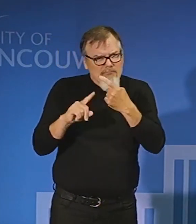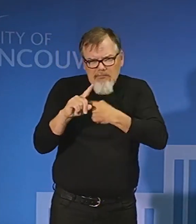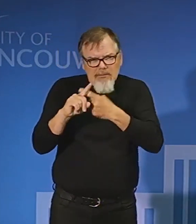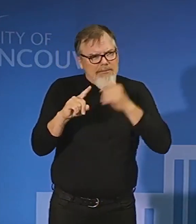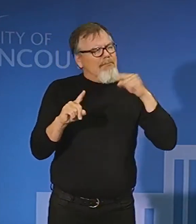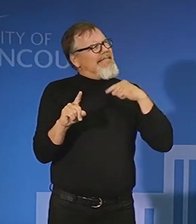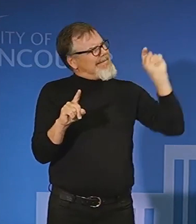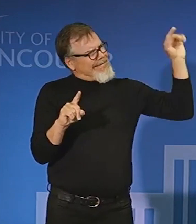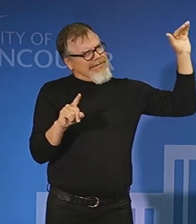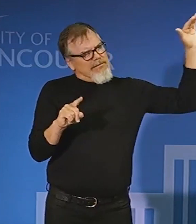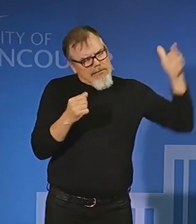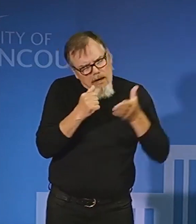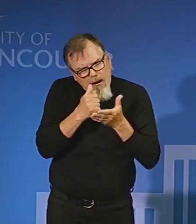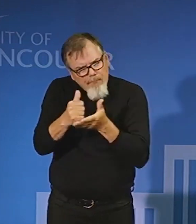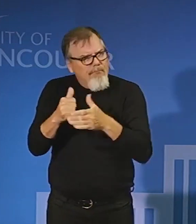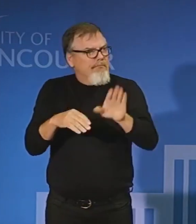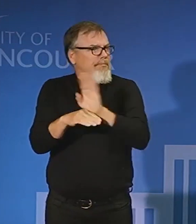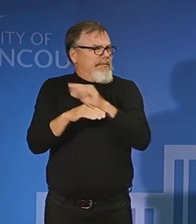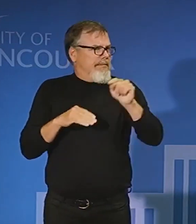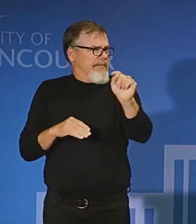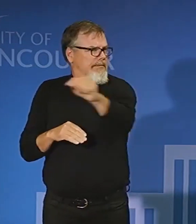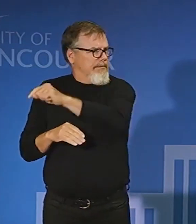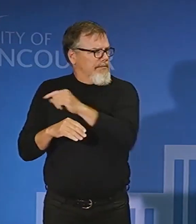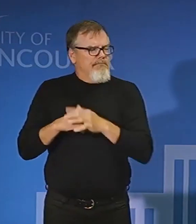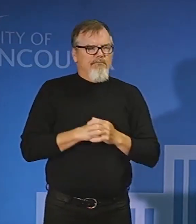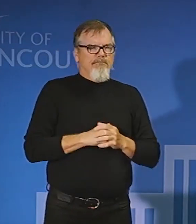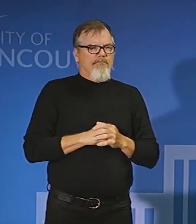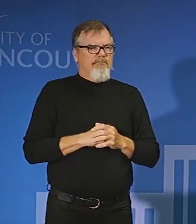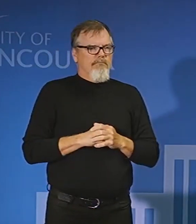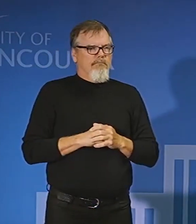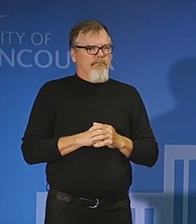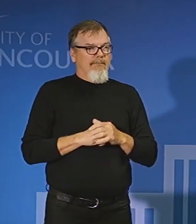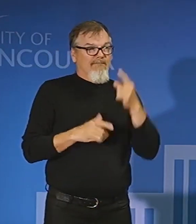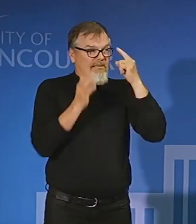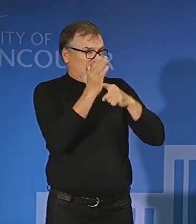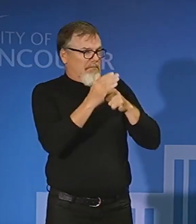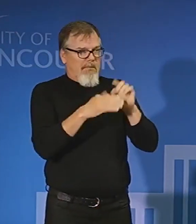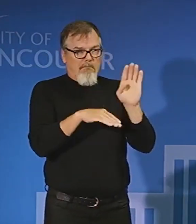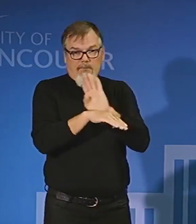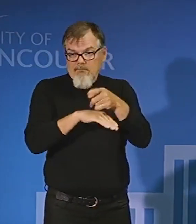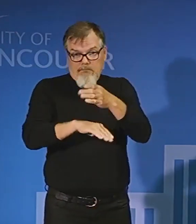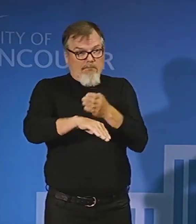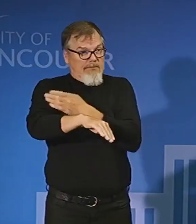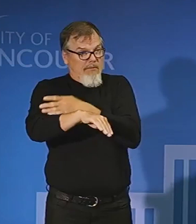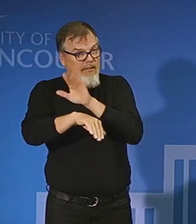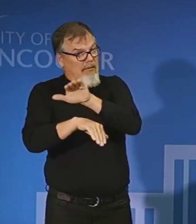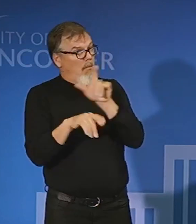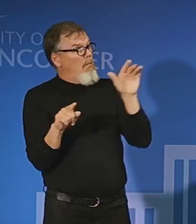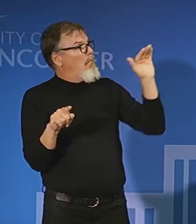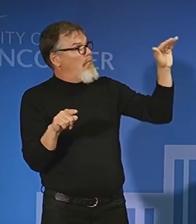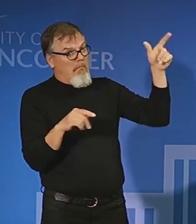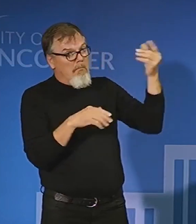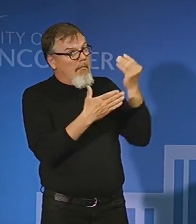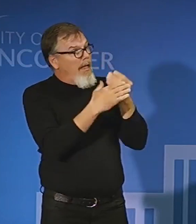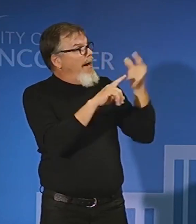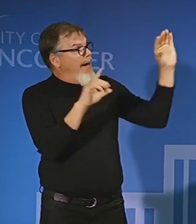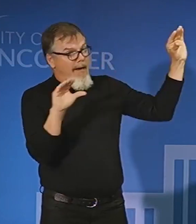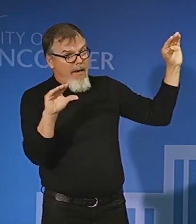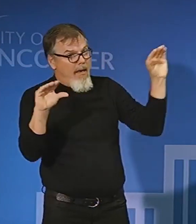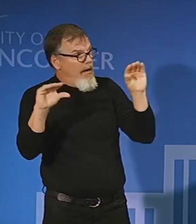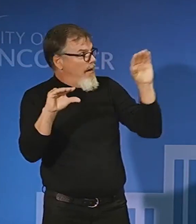Vancouver's Business Improvement Associations, say the Canada Emergency Commercial Rent Assistance Program is not working as well as it